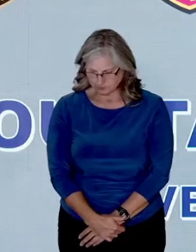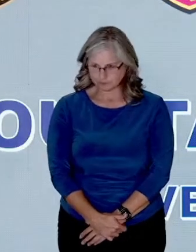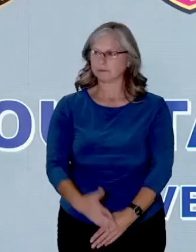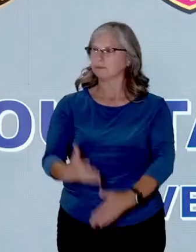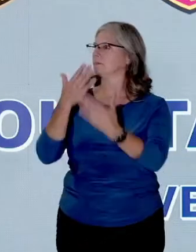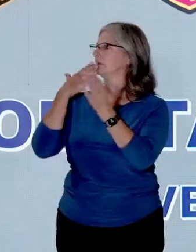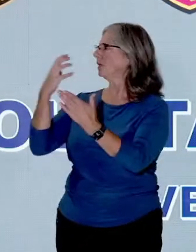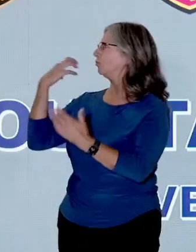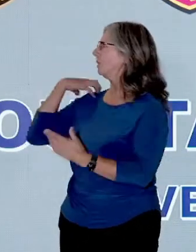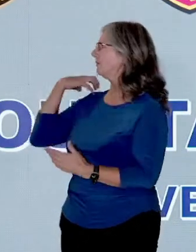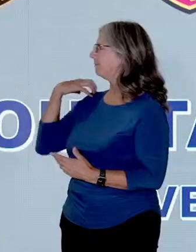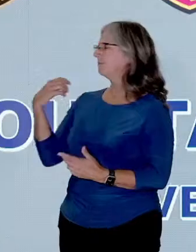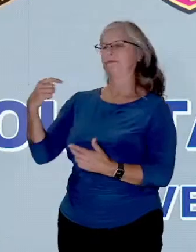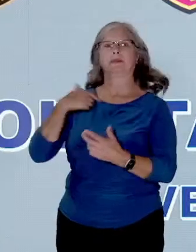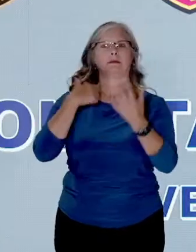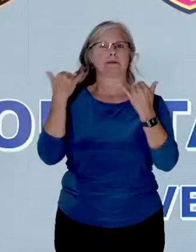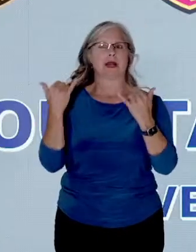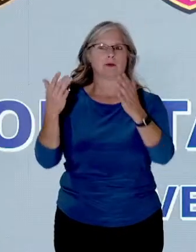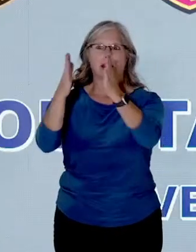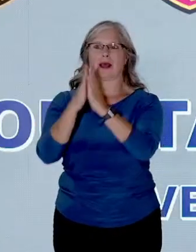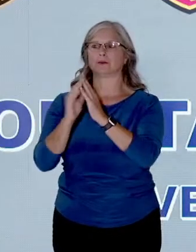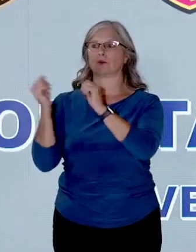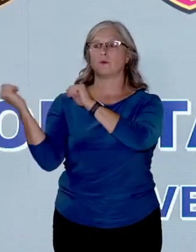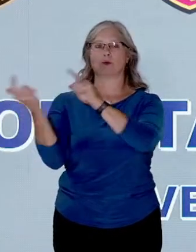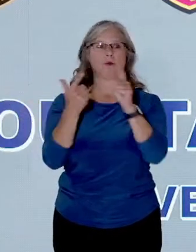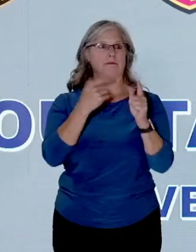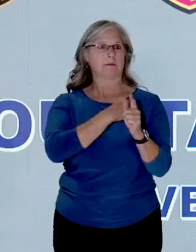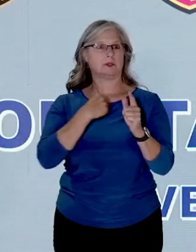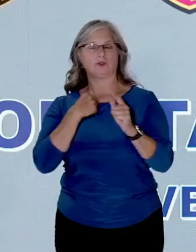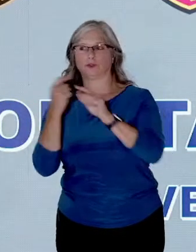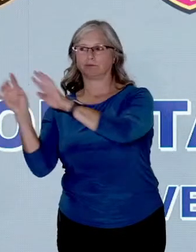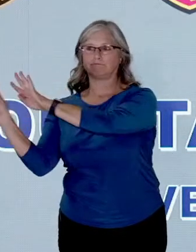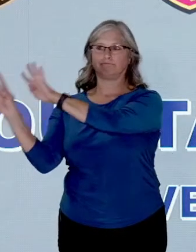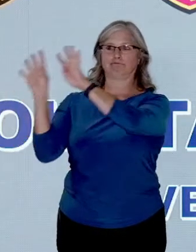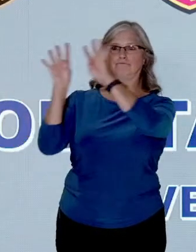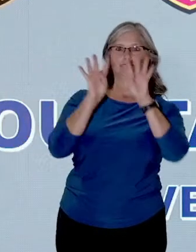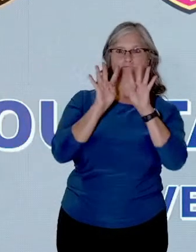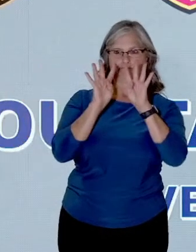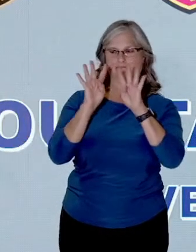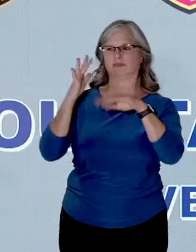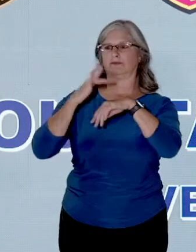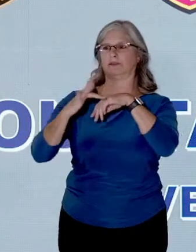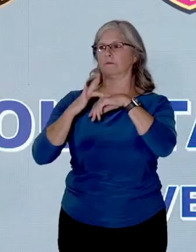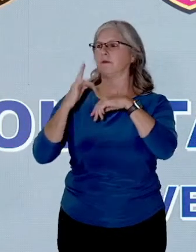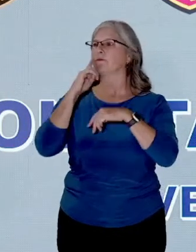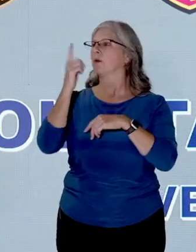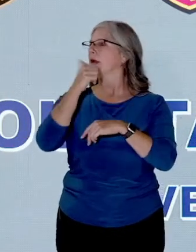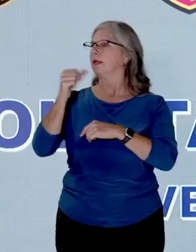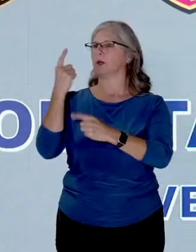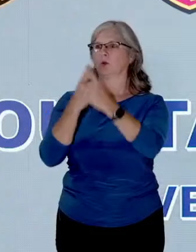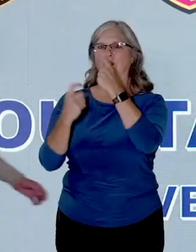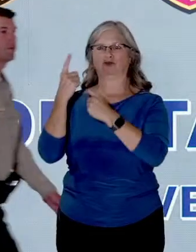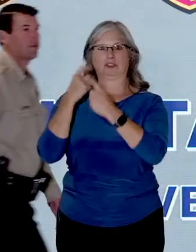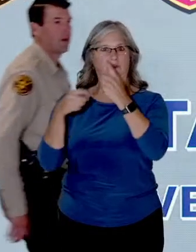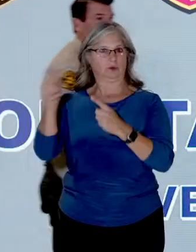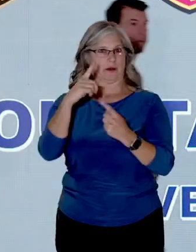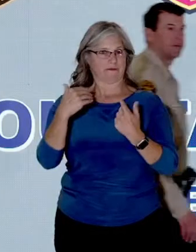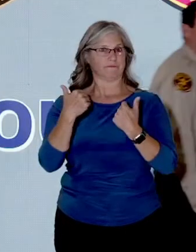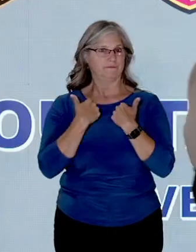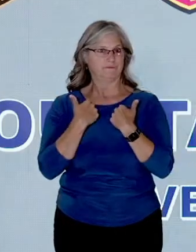Thank you, Chief. I'm now going to ask all of our members to come up on stage and be available for any questions that you